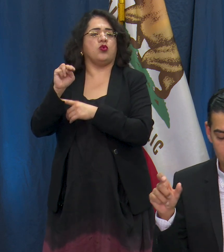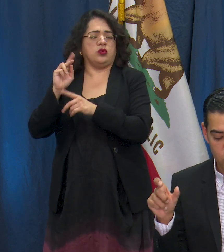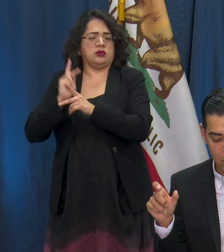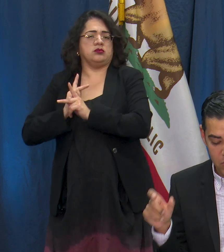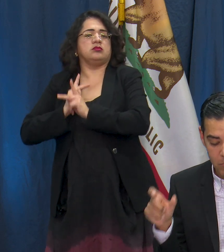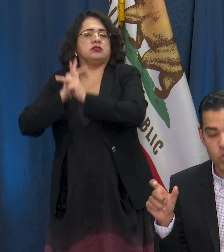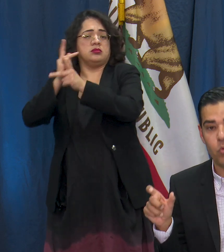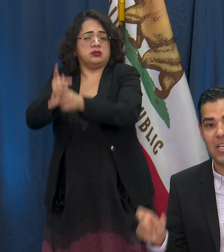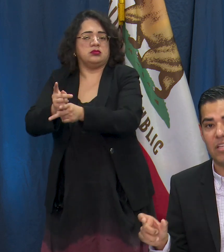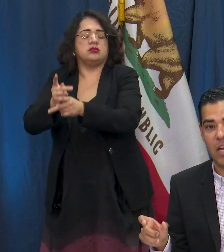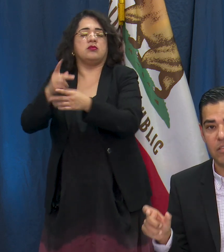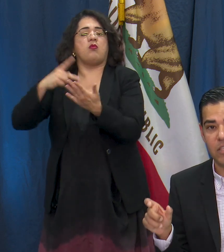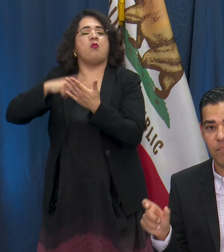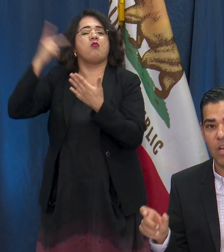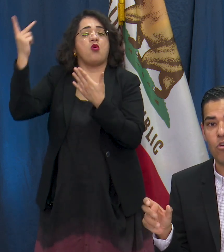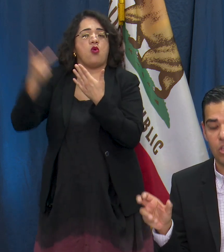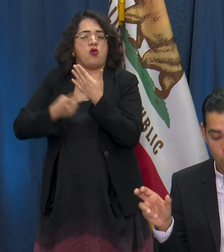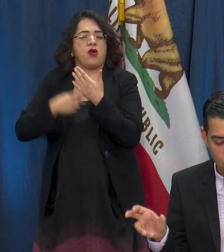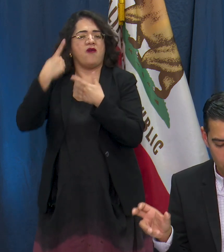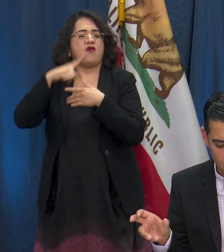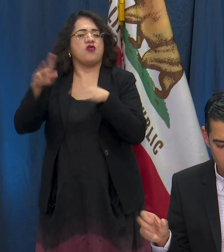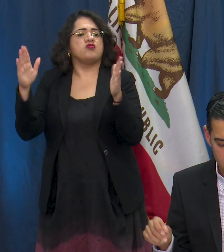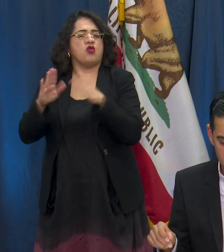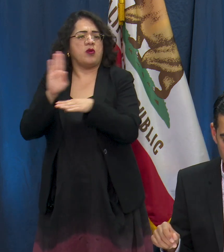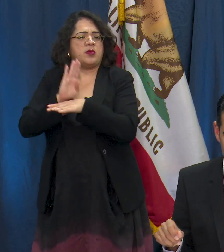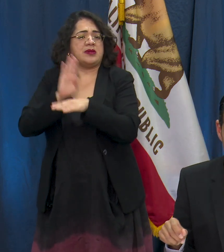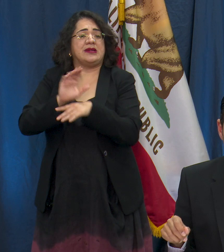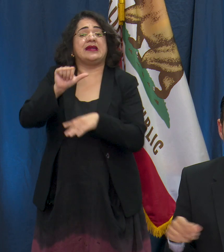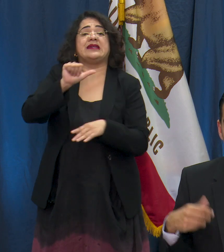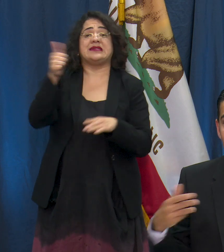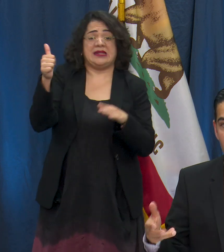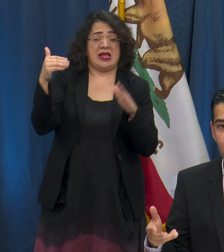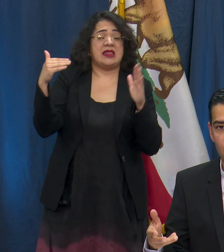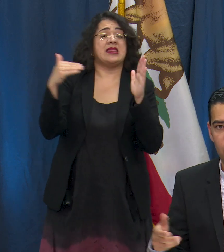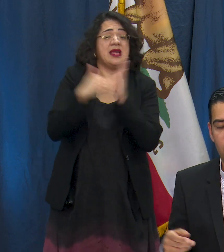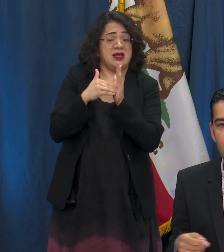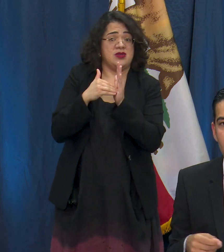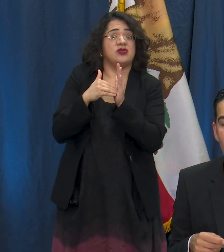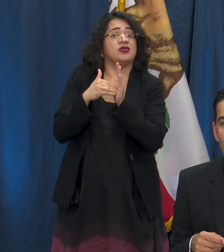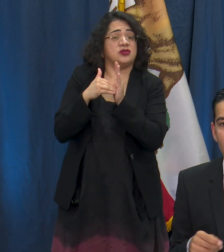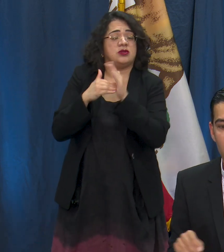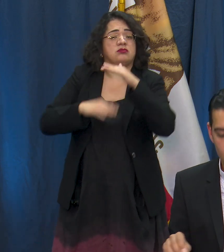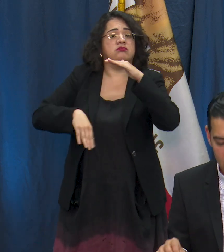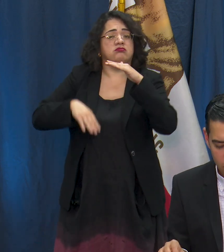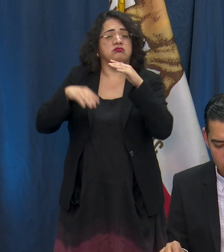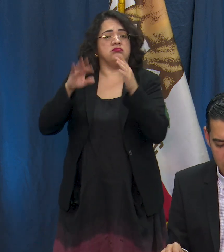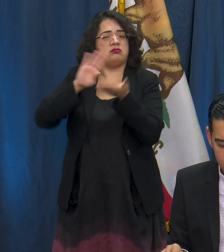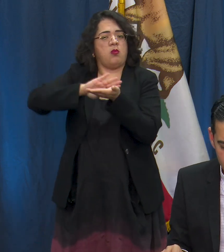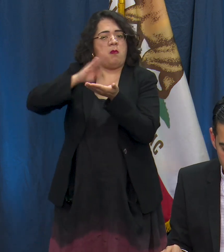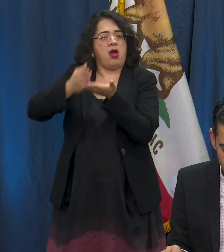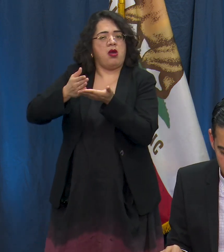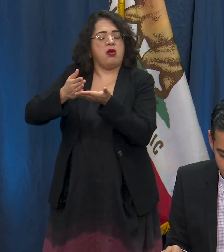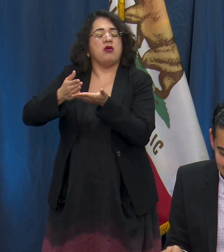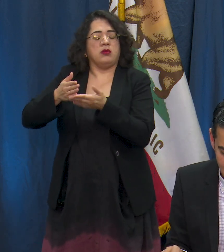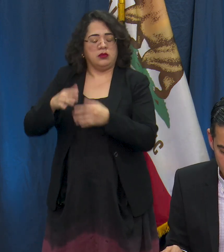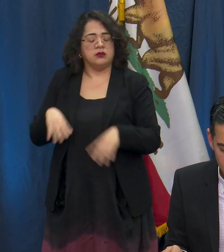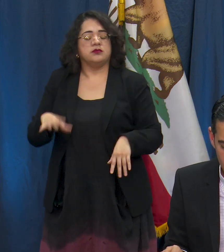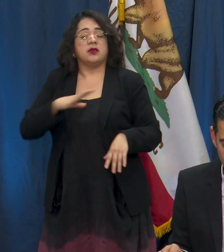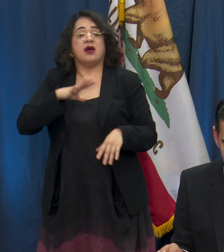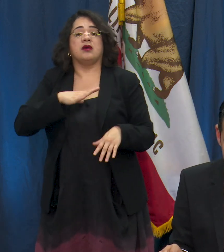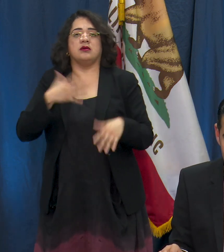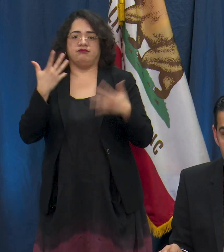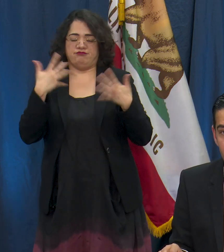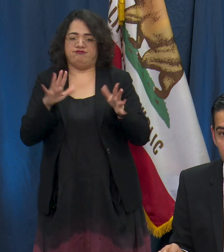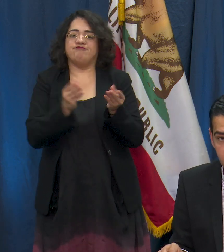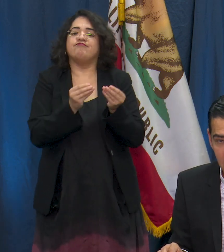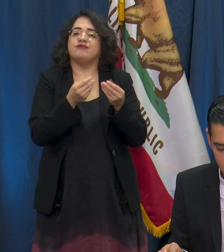and some other larger loans that have been dispersed. We have already put together,